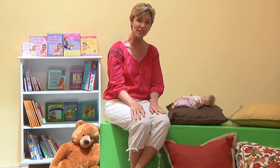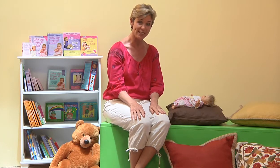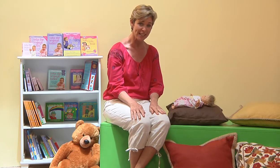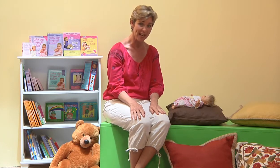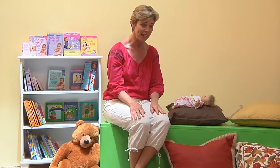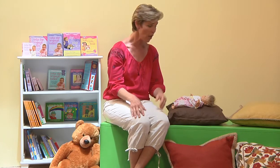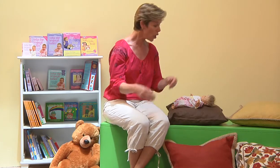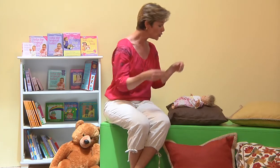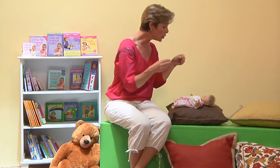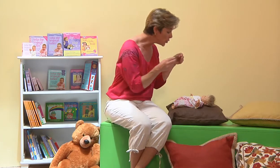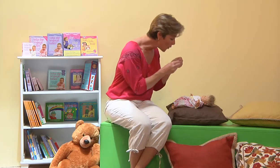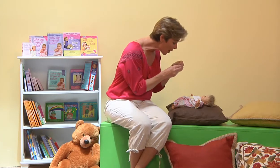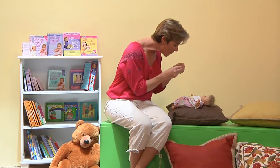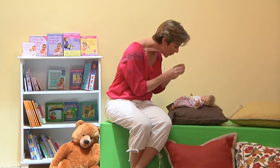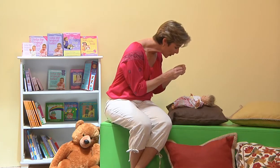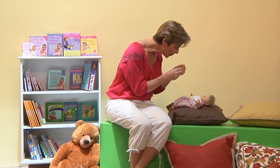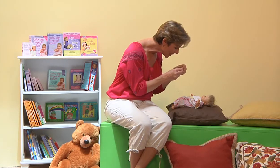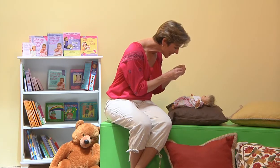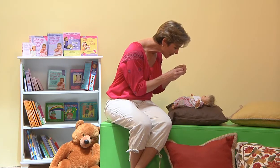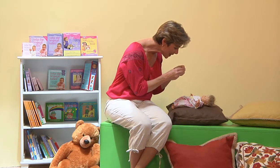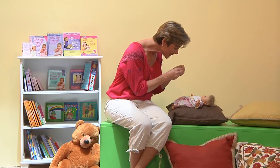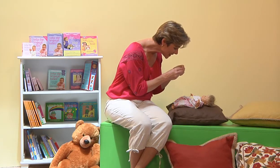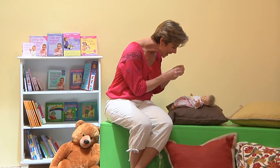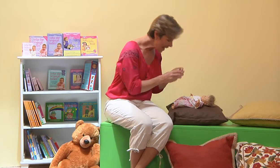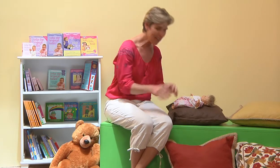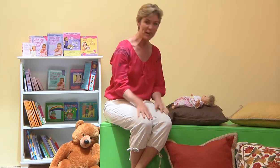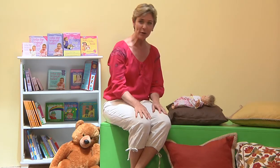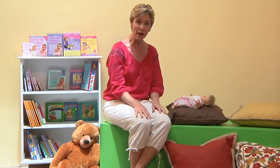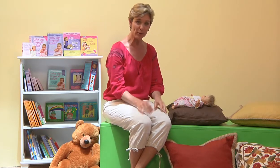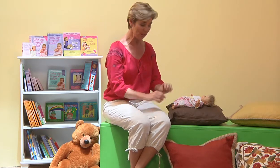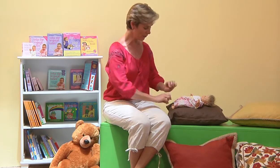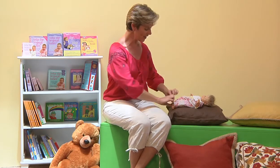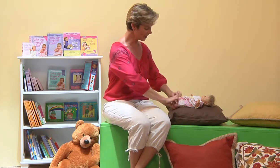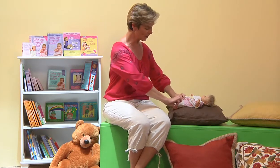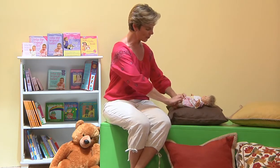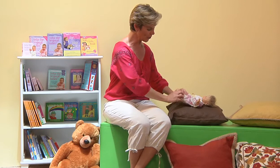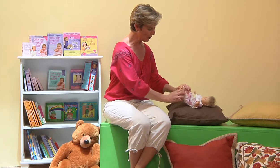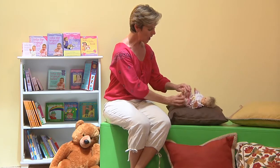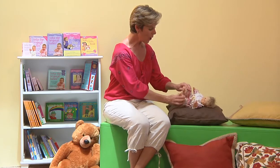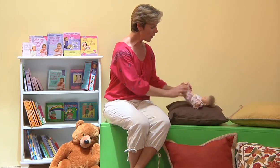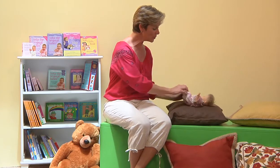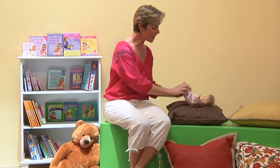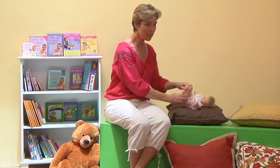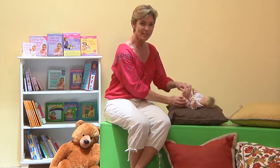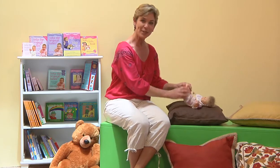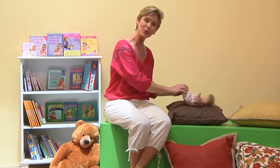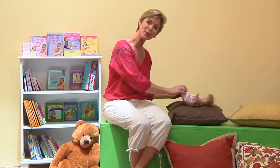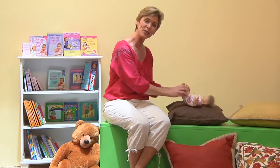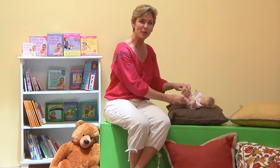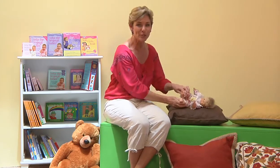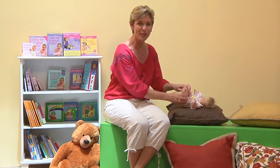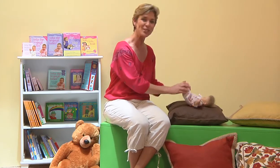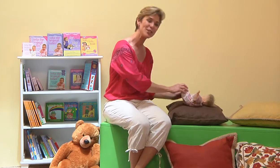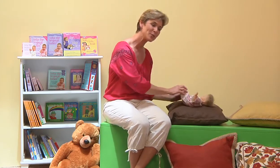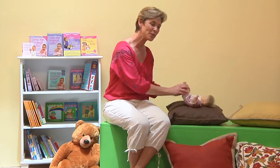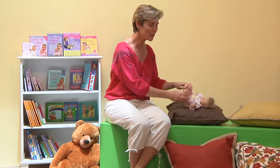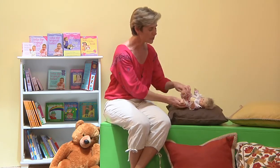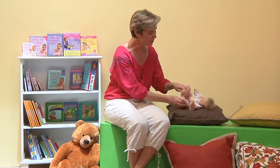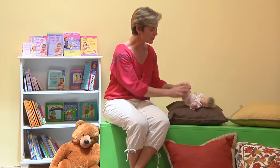and sign, do you want more wheels on the bus? And then I'd grab her little feet and go, wipers on the bus go swish, swish, swish, swish, swish, swish,